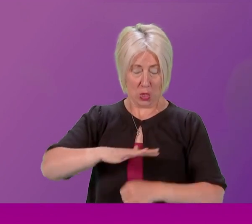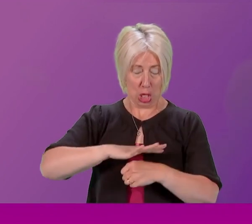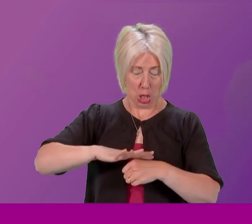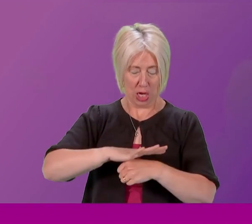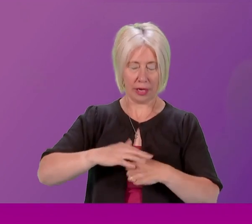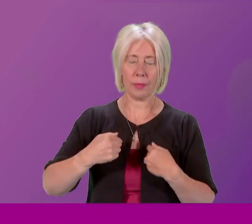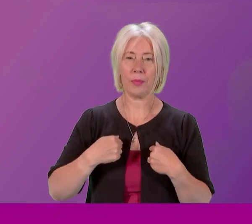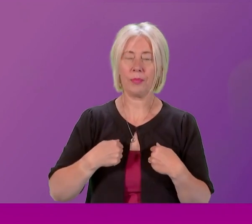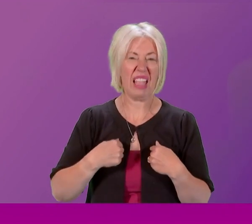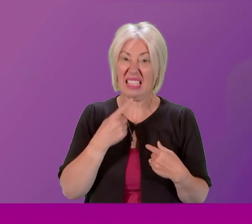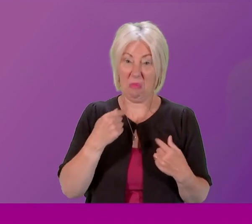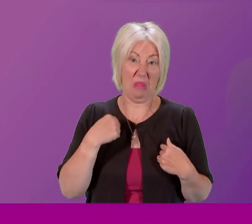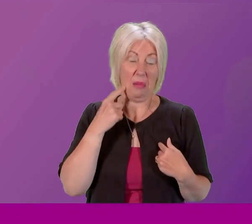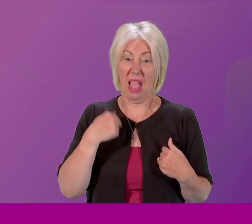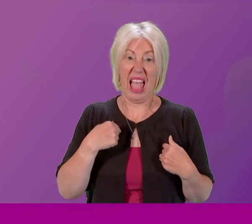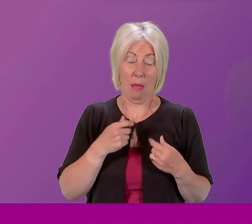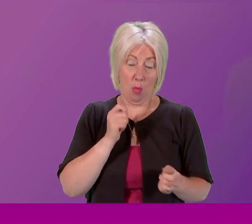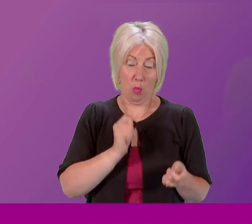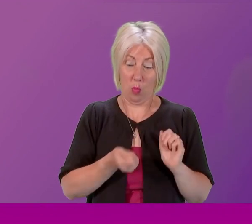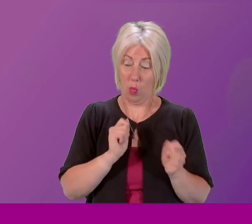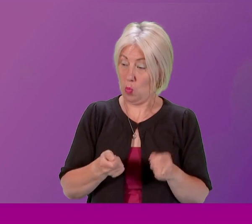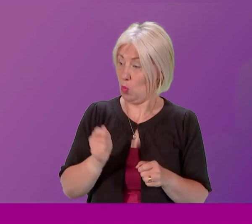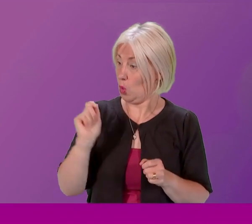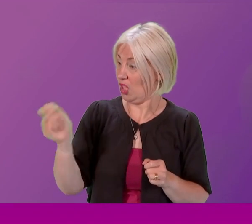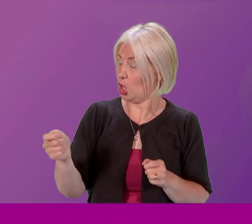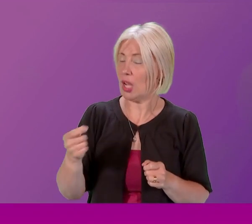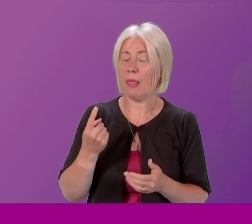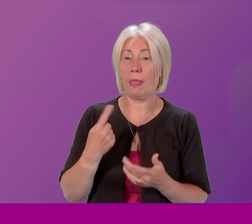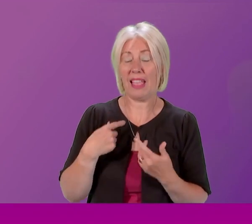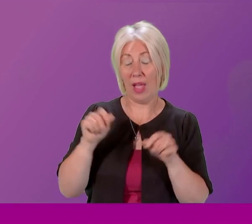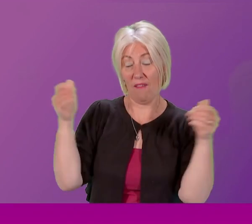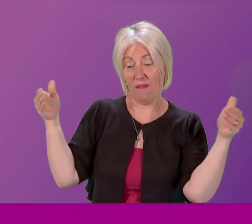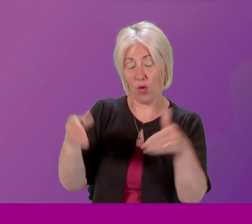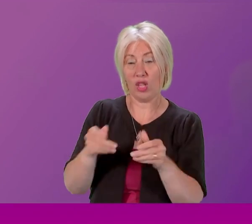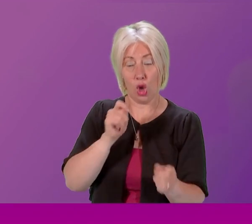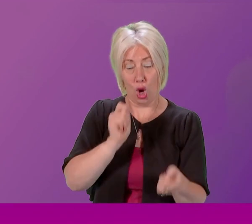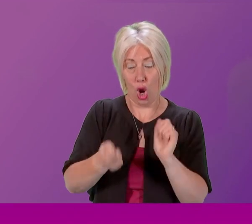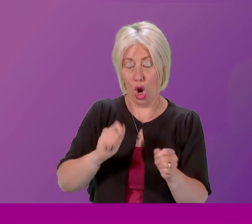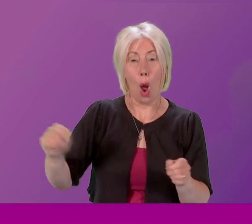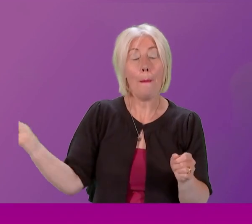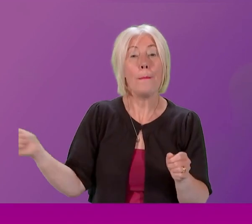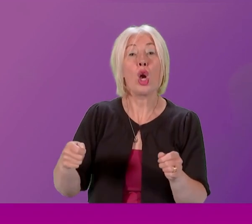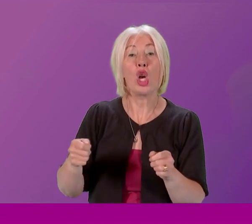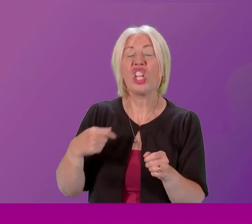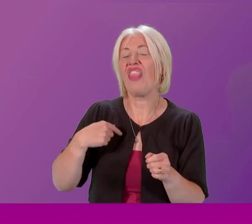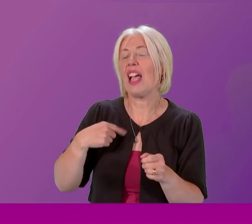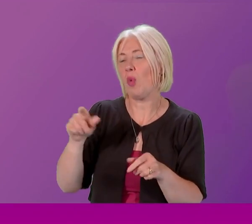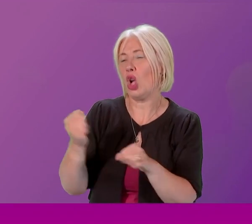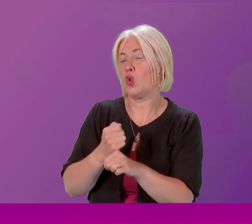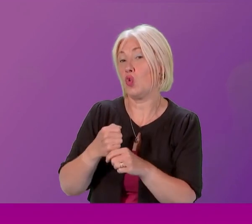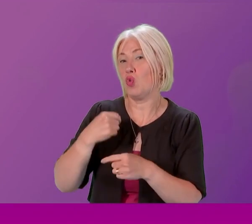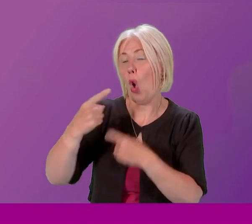always seen myself as simply a musician. My speciality has been solo percussion and having percussion as a spine run through every